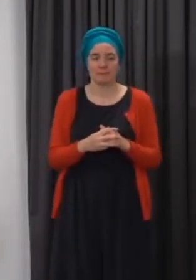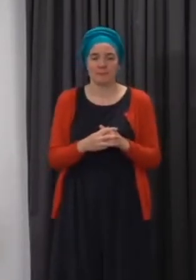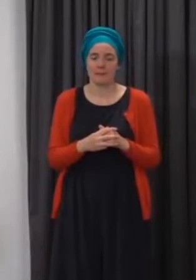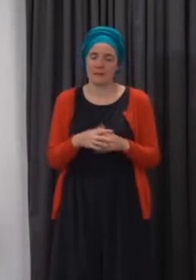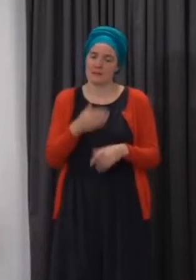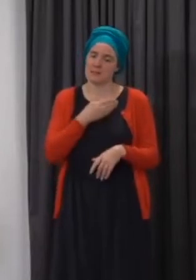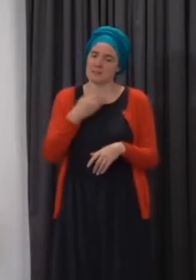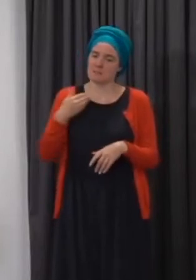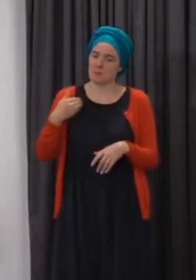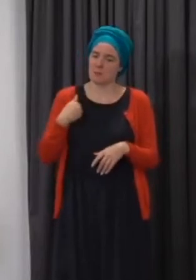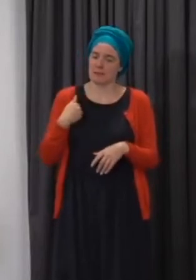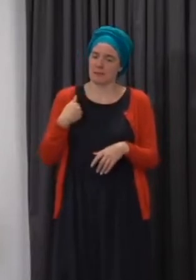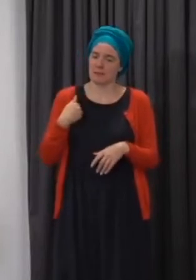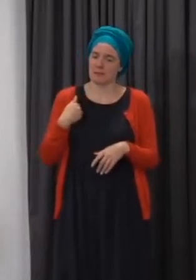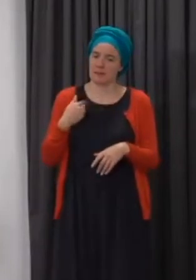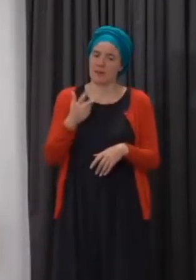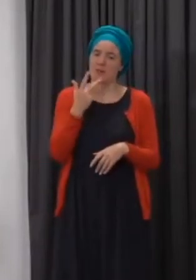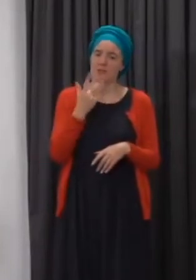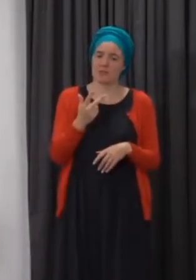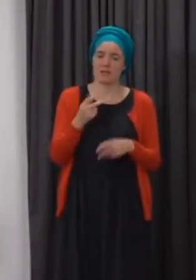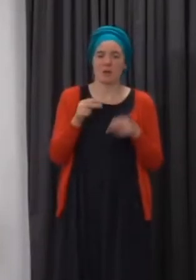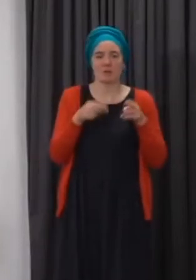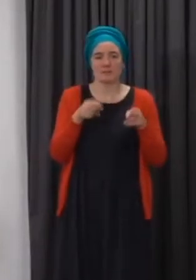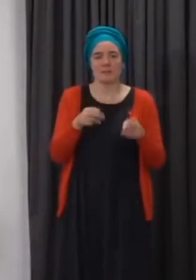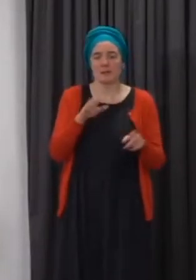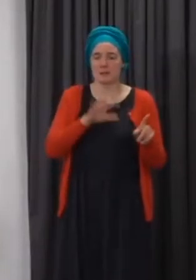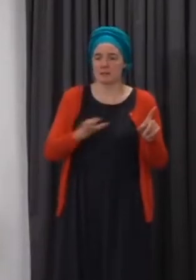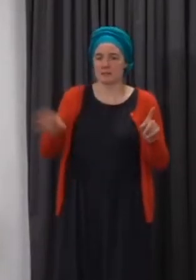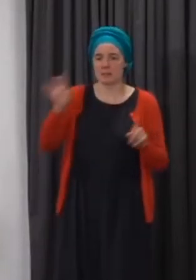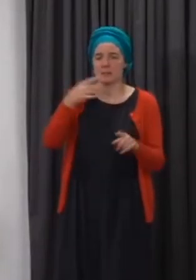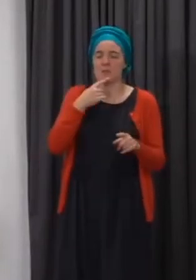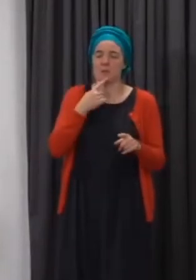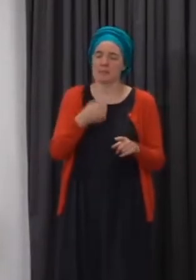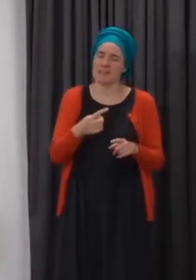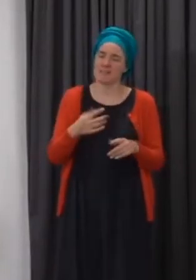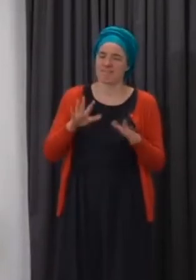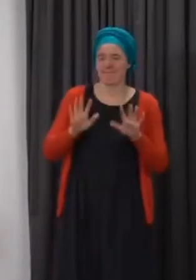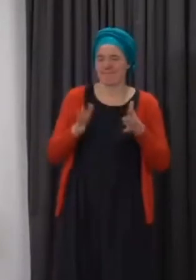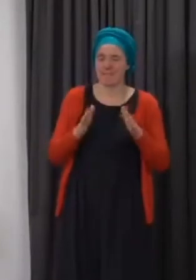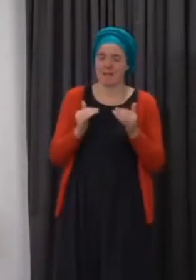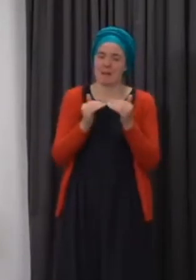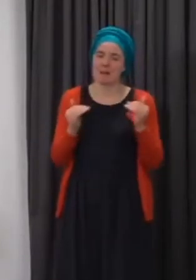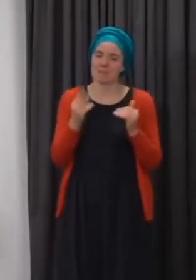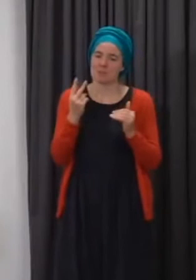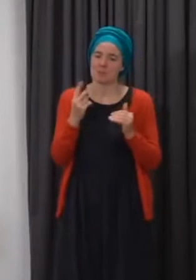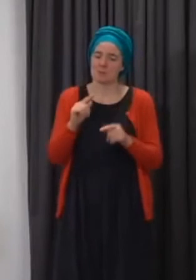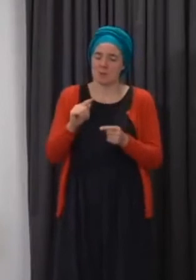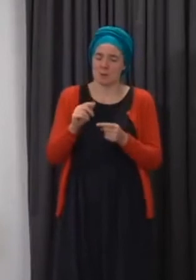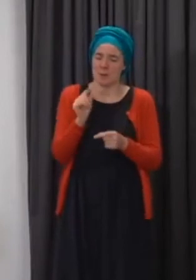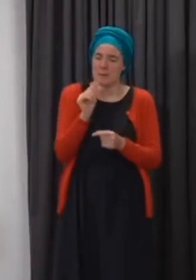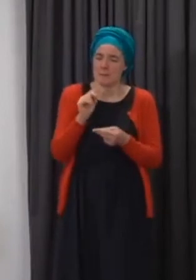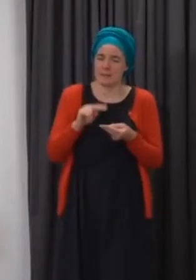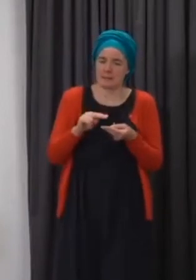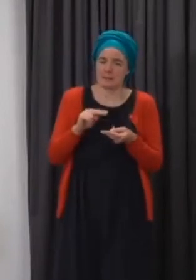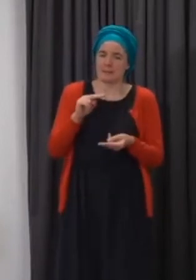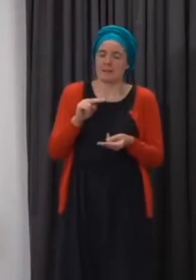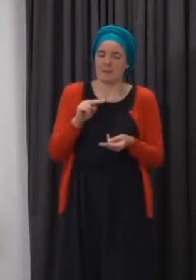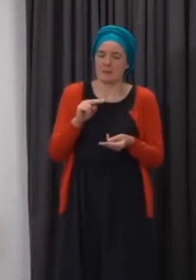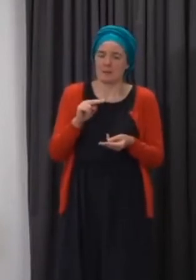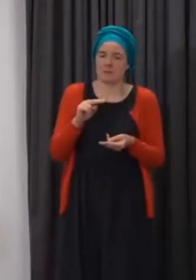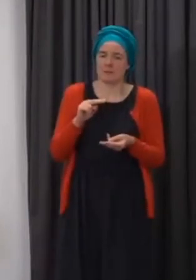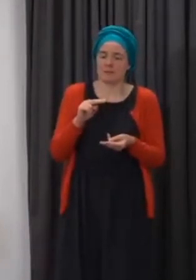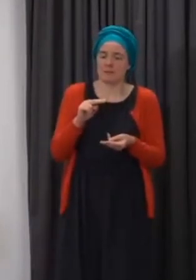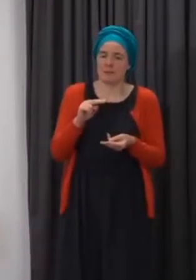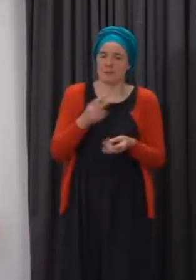this morning 3 of our hospital sites in Wales who were reporting level 2. So that's only a small rise in terms of